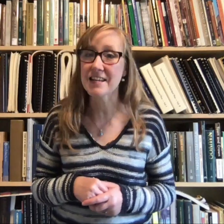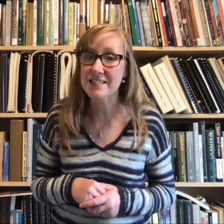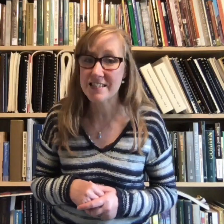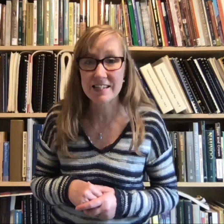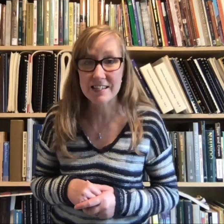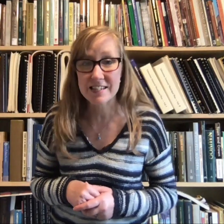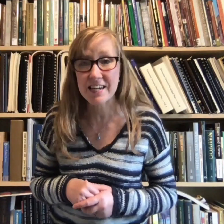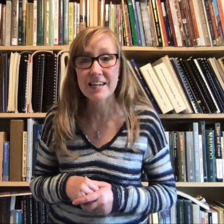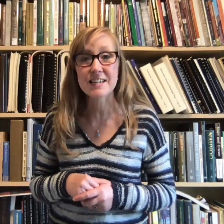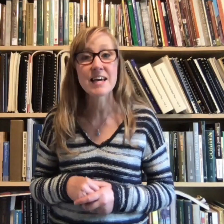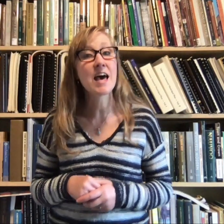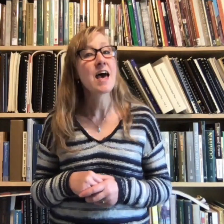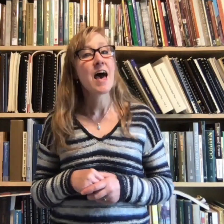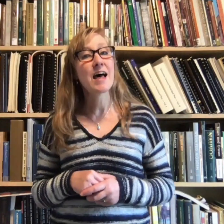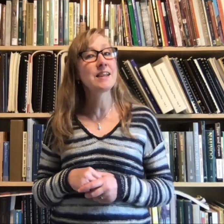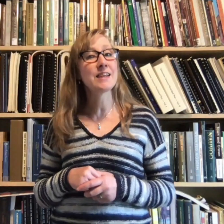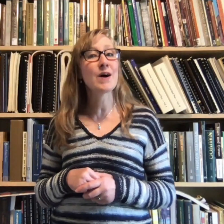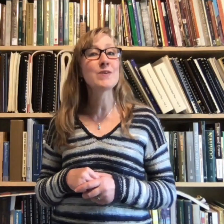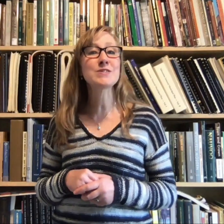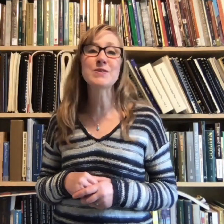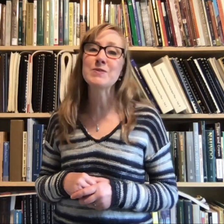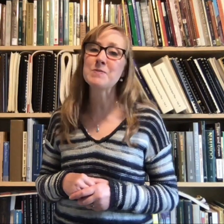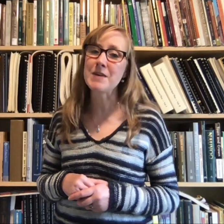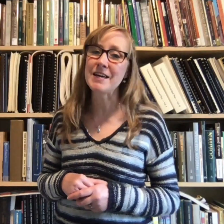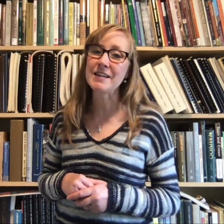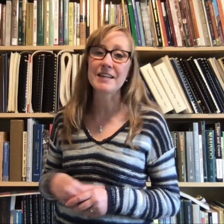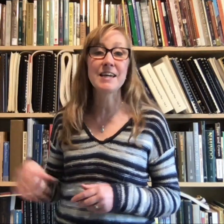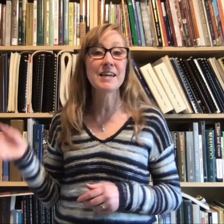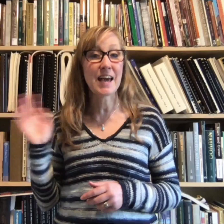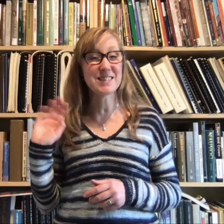Yes, indeed. Hello to Millie.